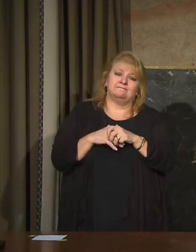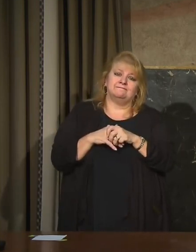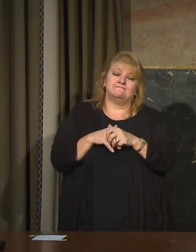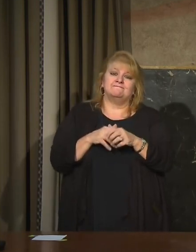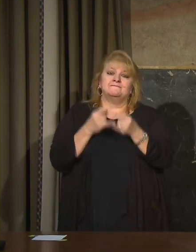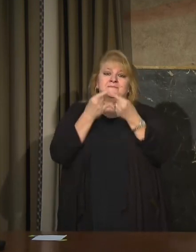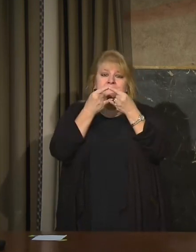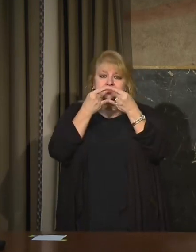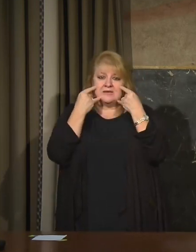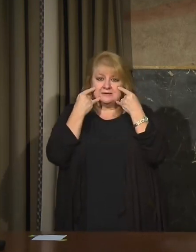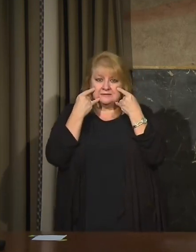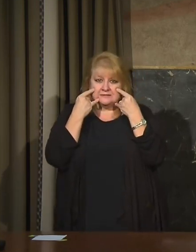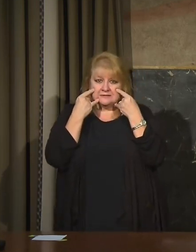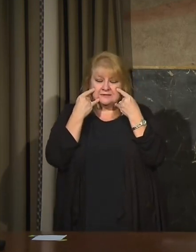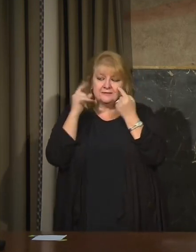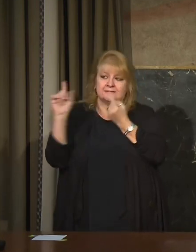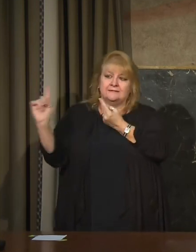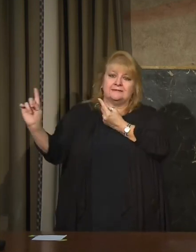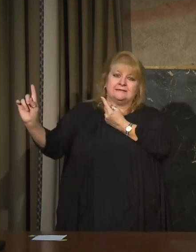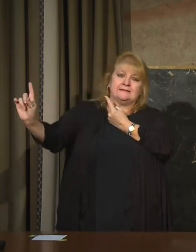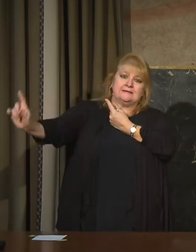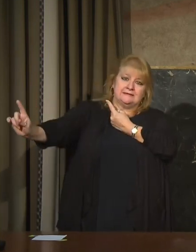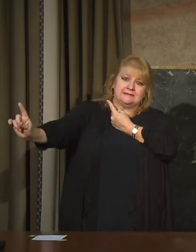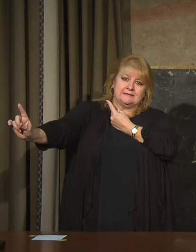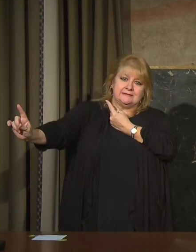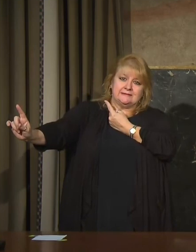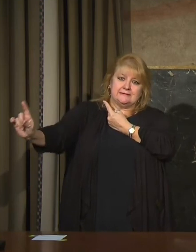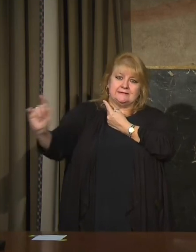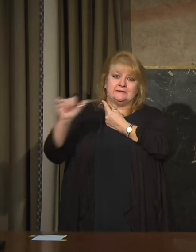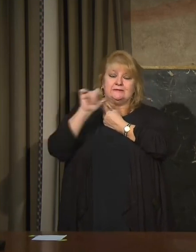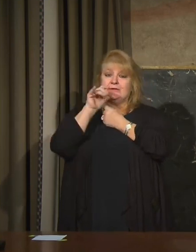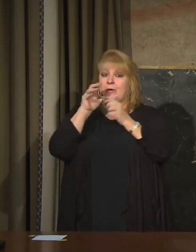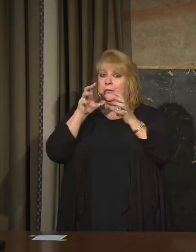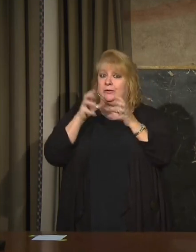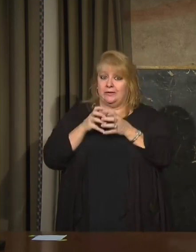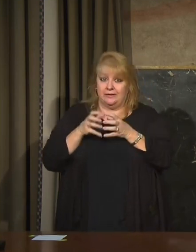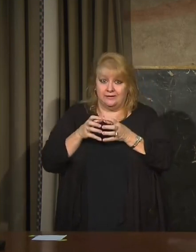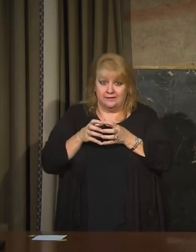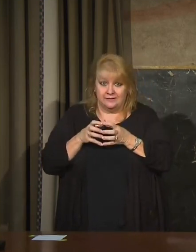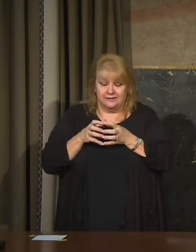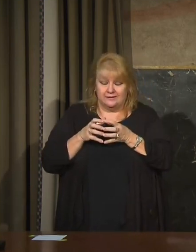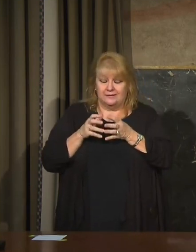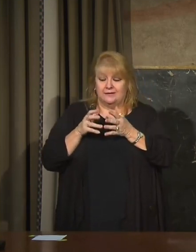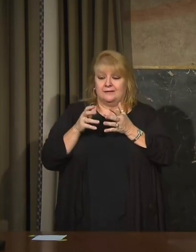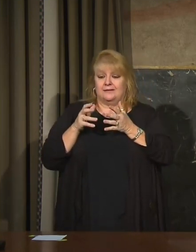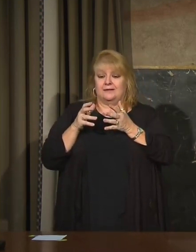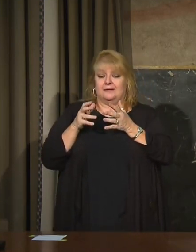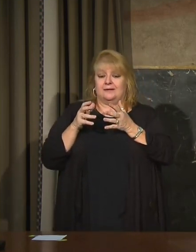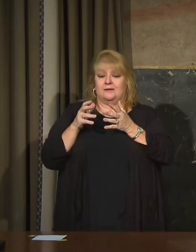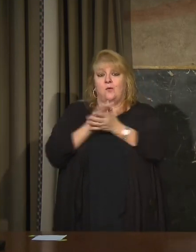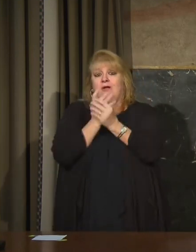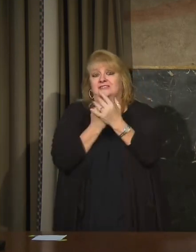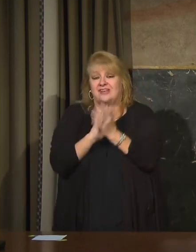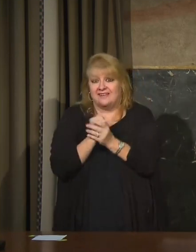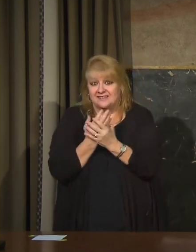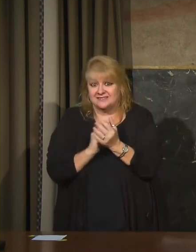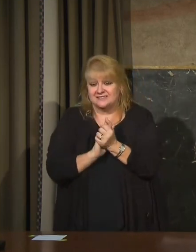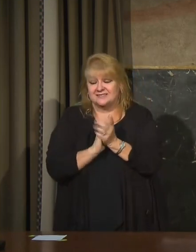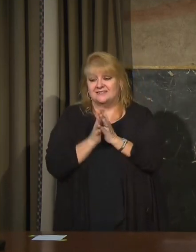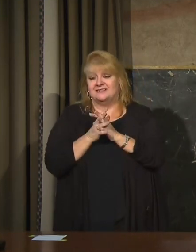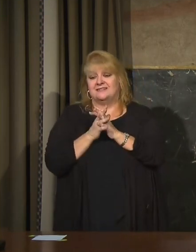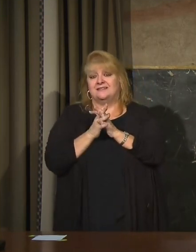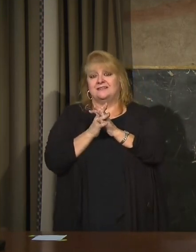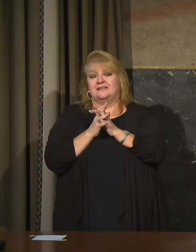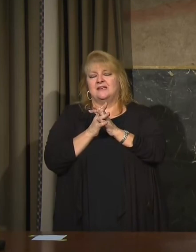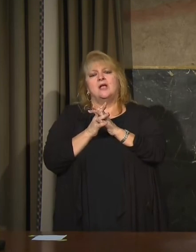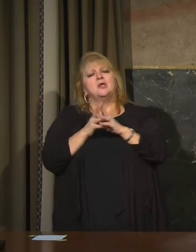wearing our mask, washing our hands frequently, protecting the vulnerable among us. And look, there's some things that we